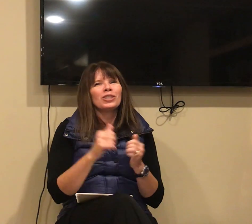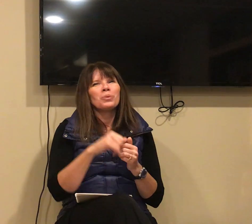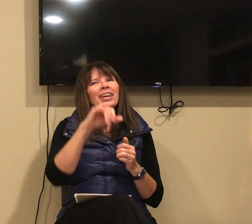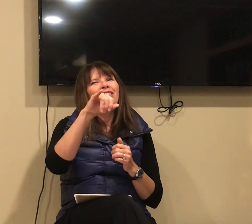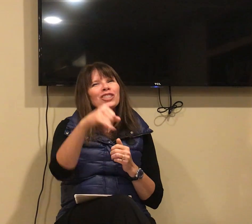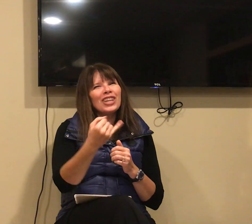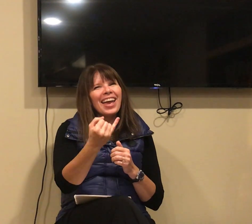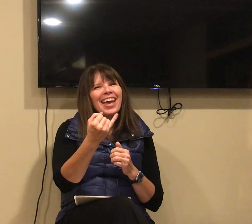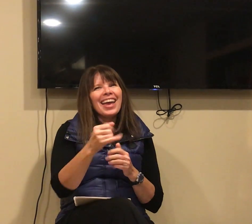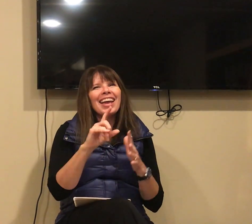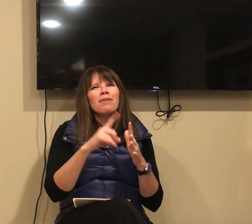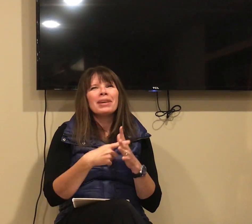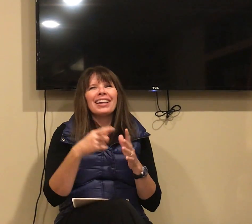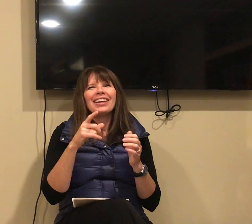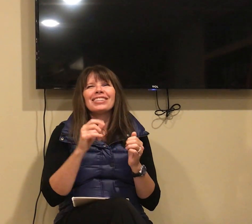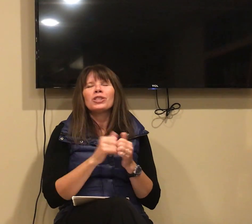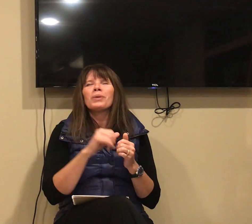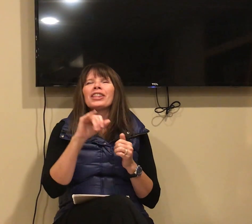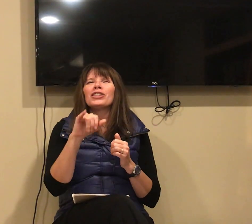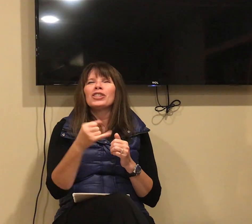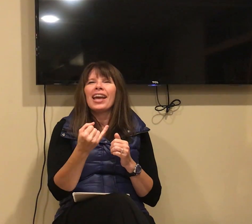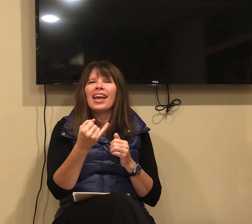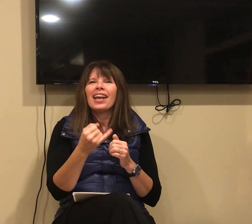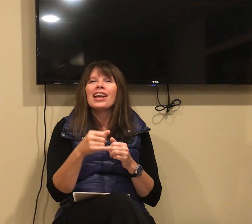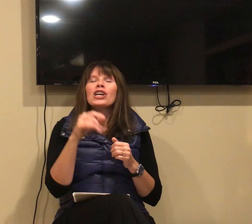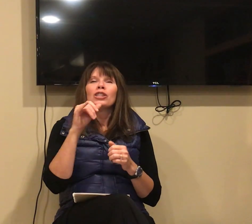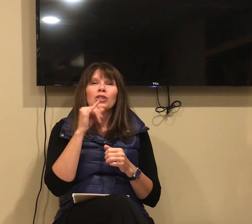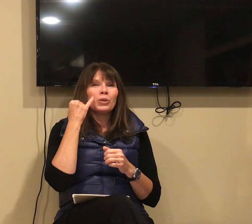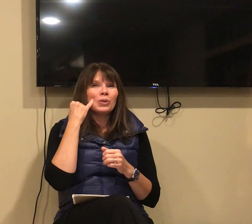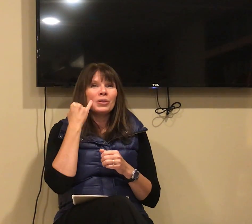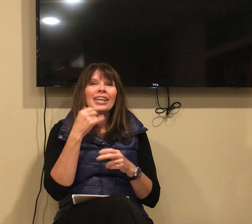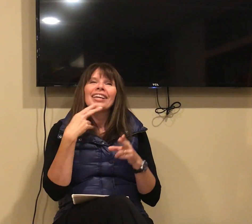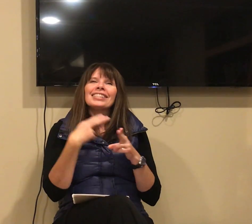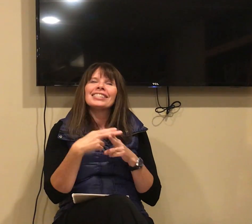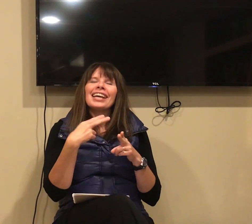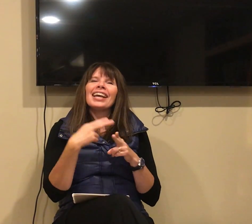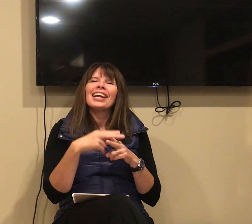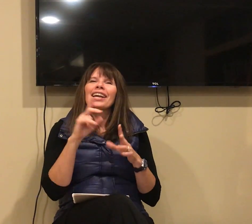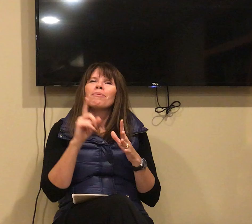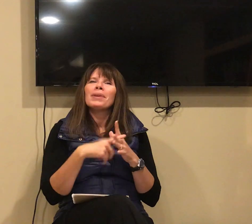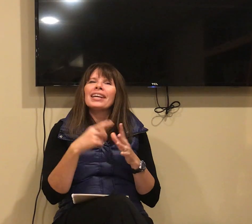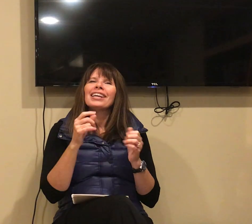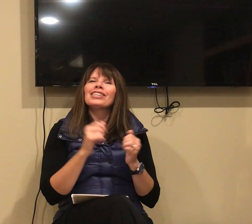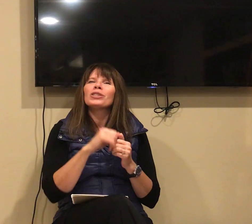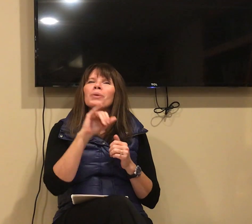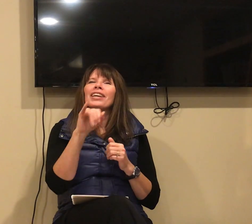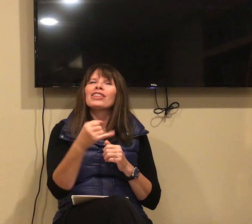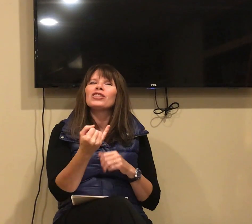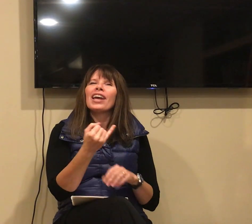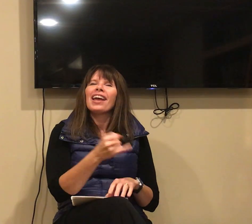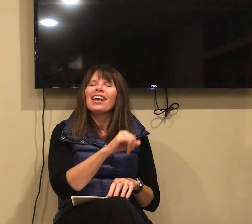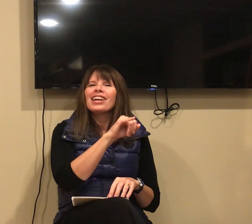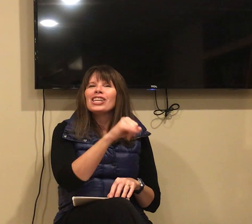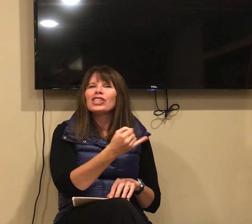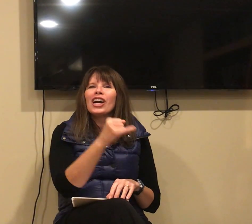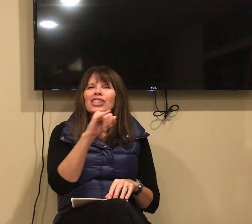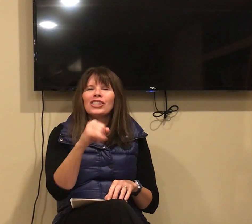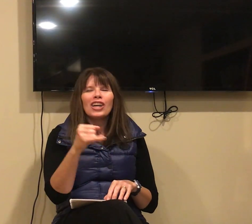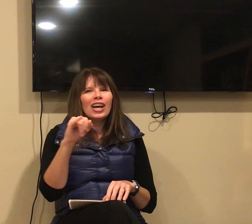with J, begins with J. Julian's name begins with J, ja, ja,